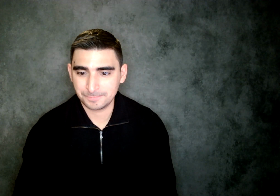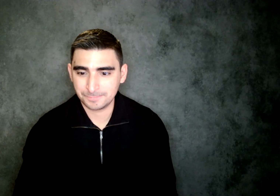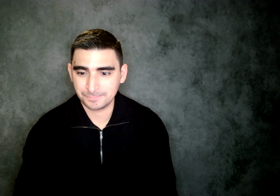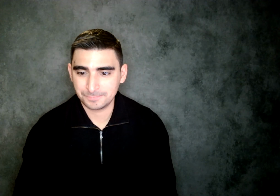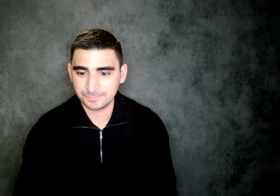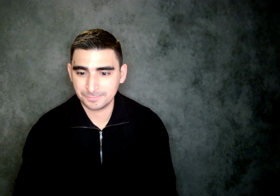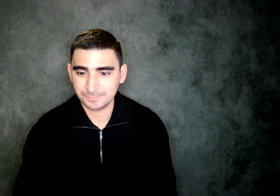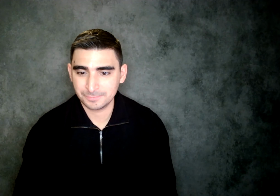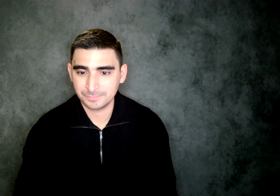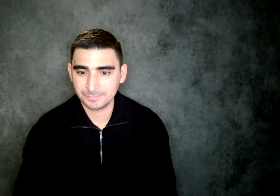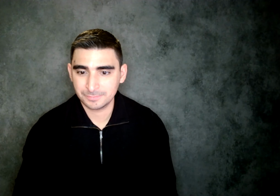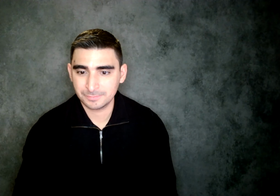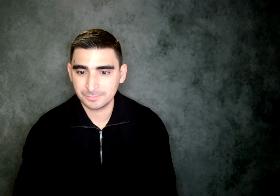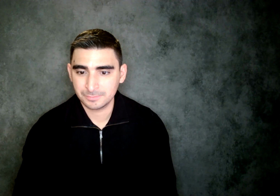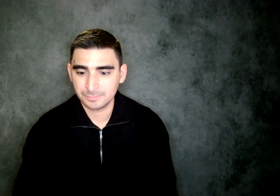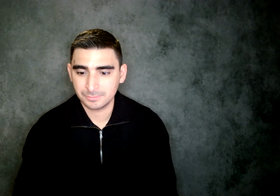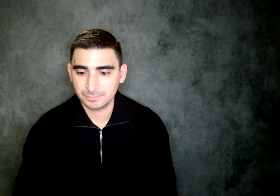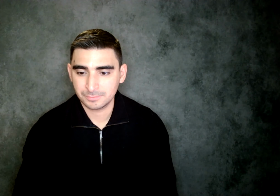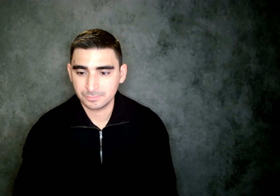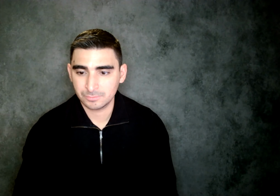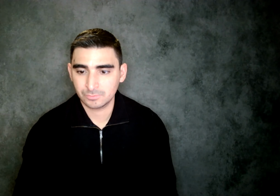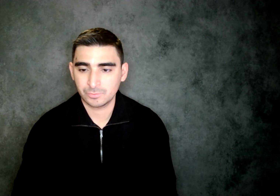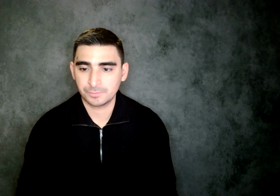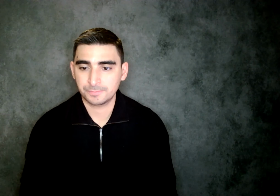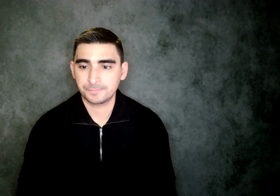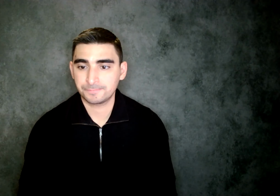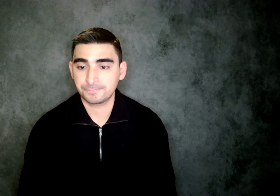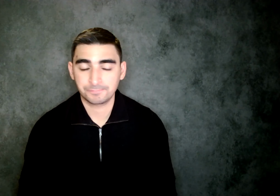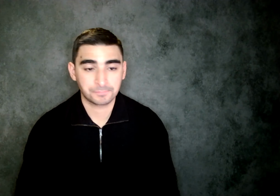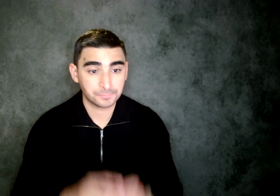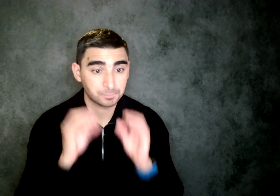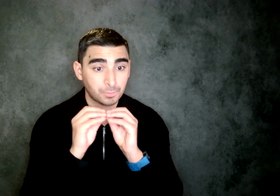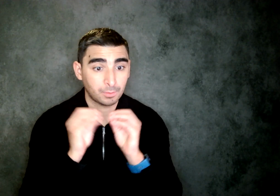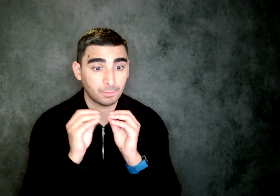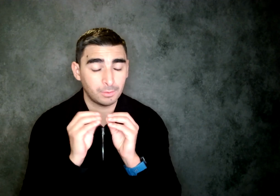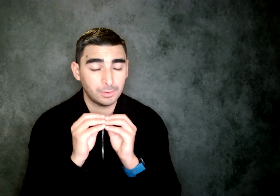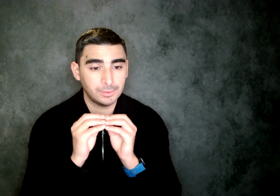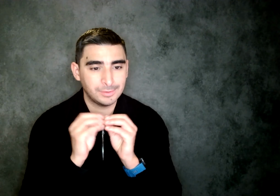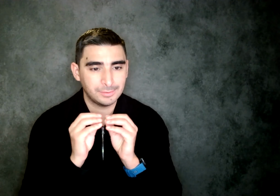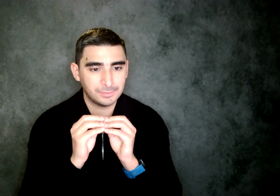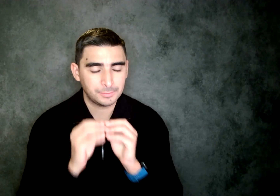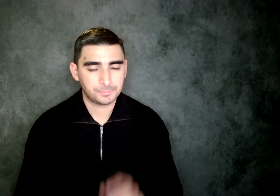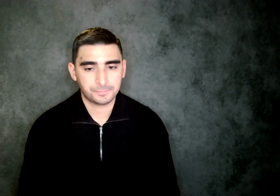All right, so anyone else, especially if you haven't had a chance to